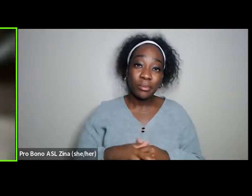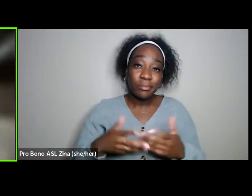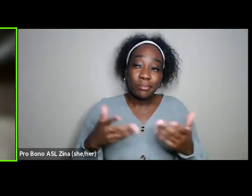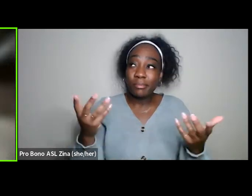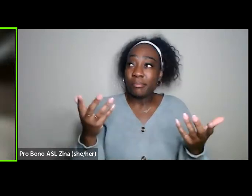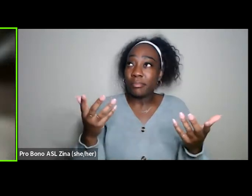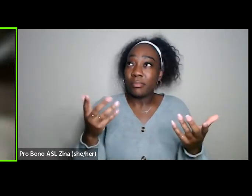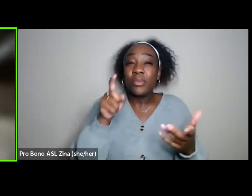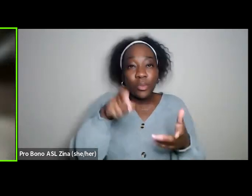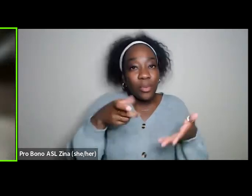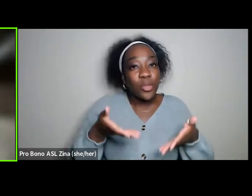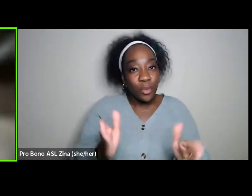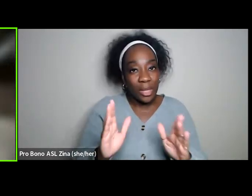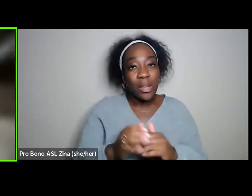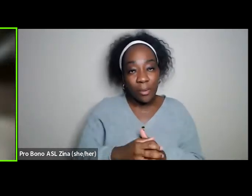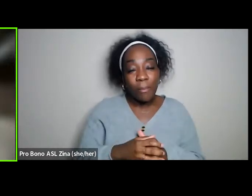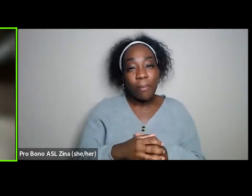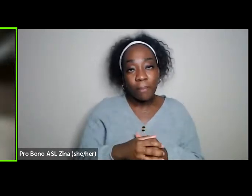allow that.